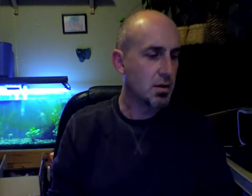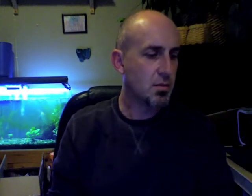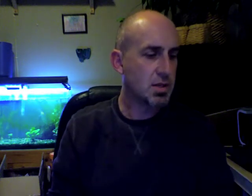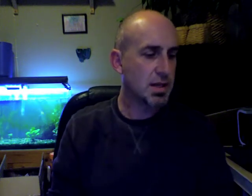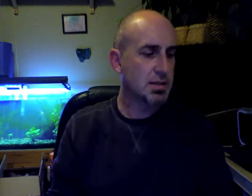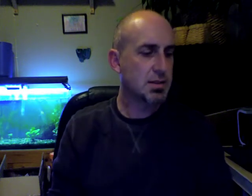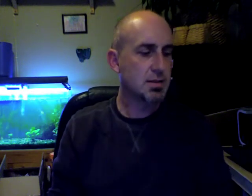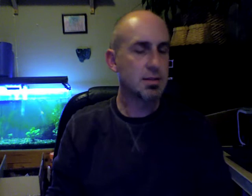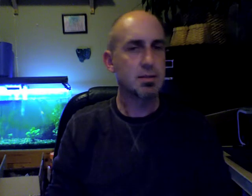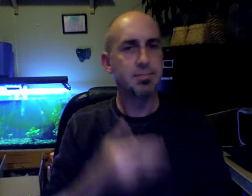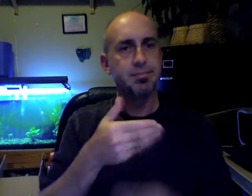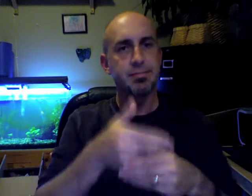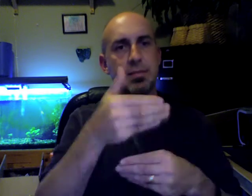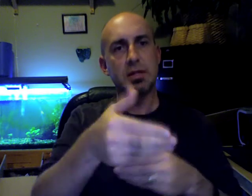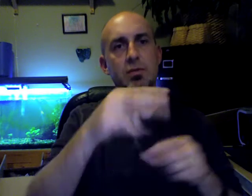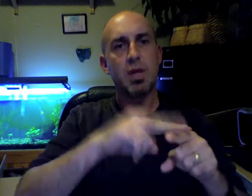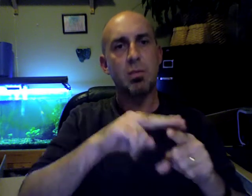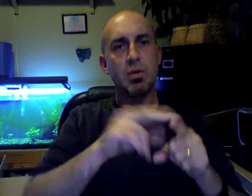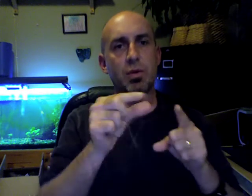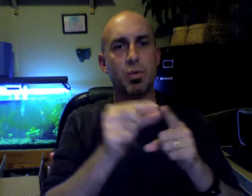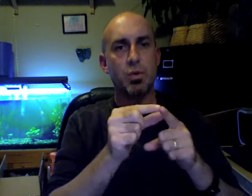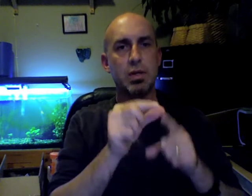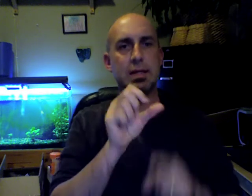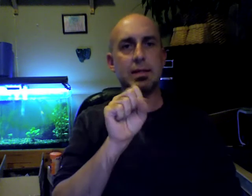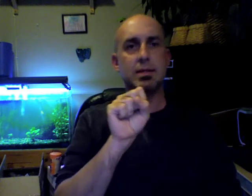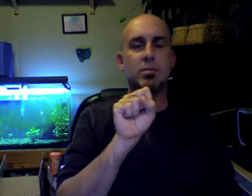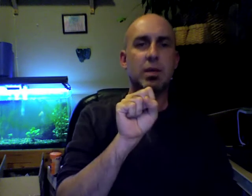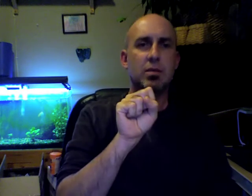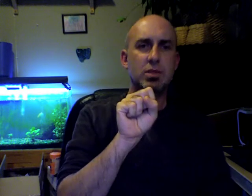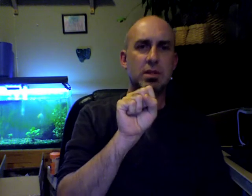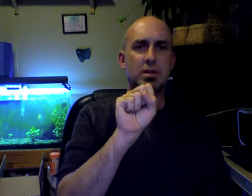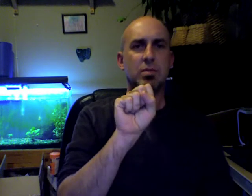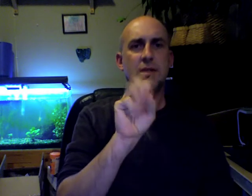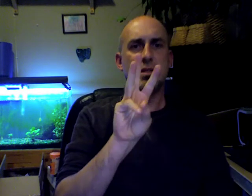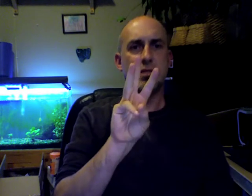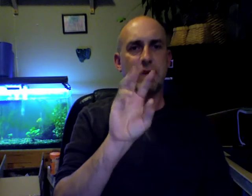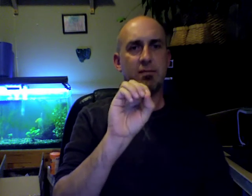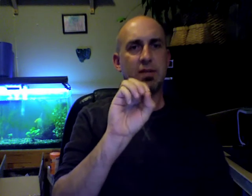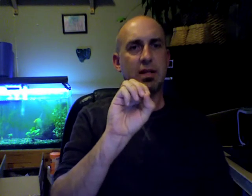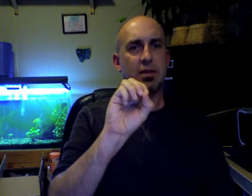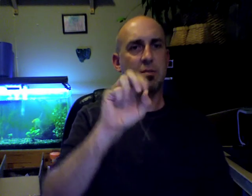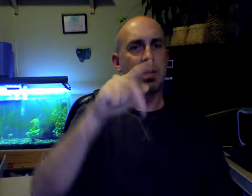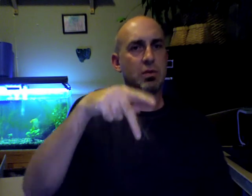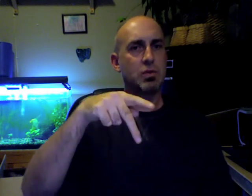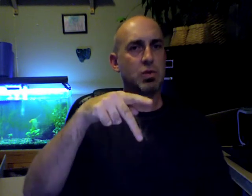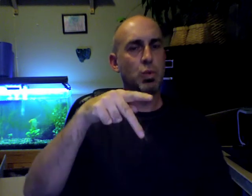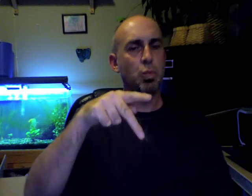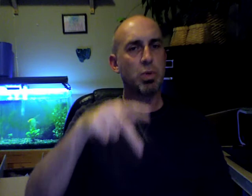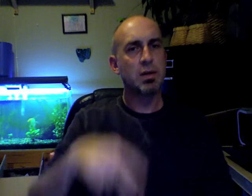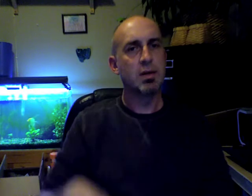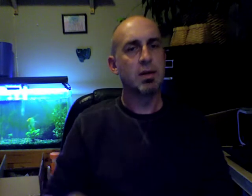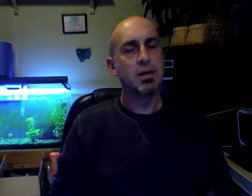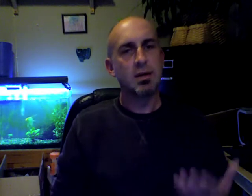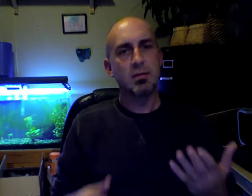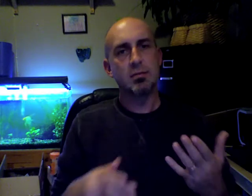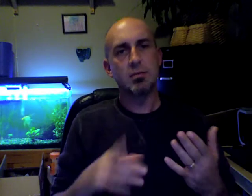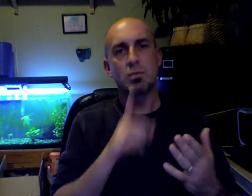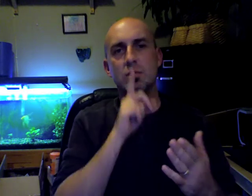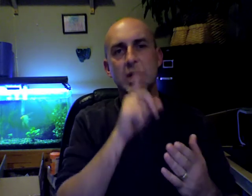The next vocabulary word is, I'm going to back up just a little bit, see if I can fit in here better, swoop. Really that